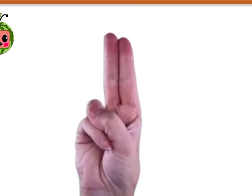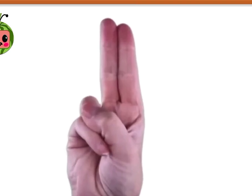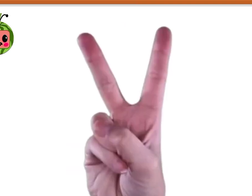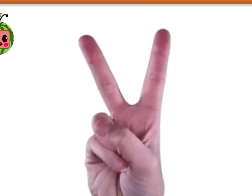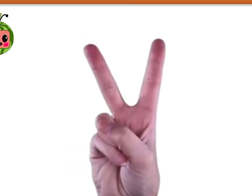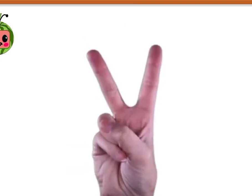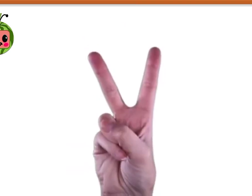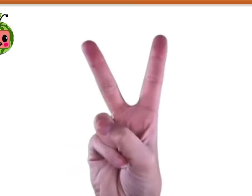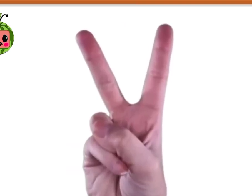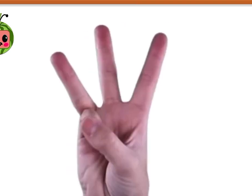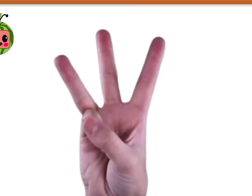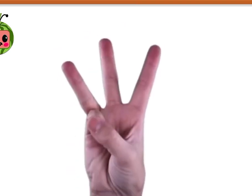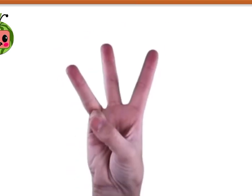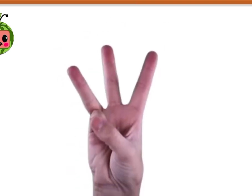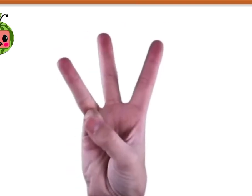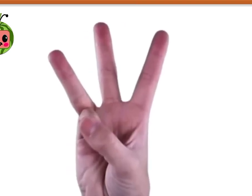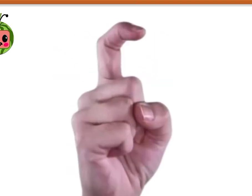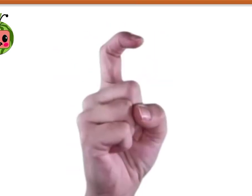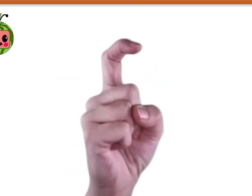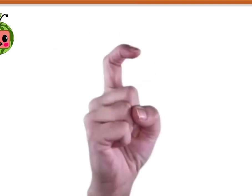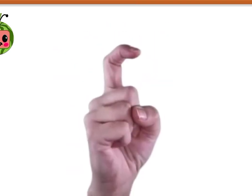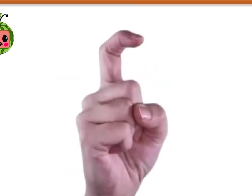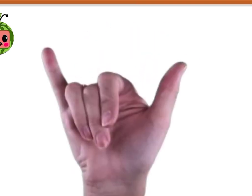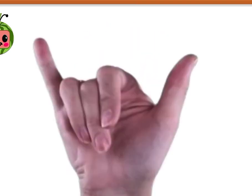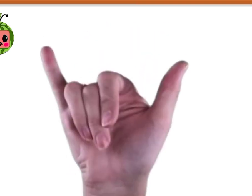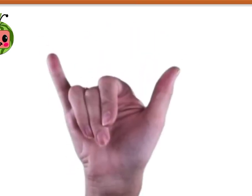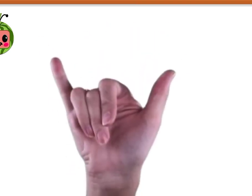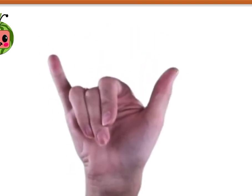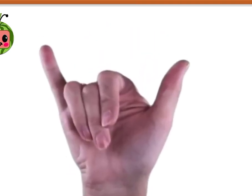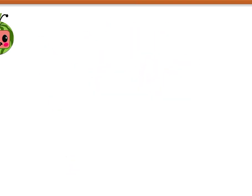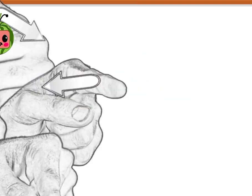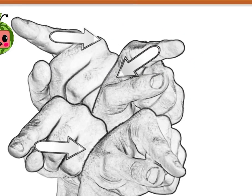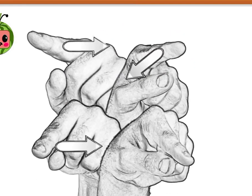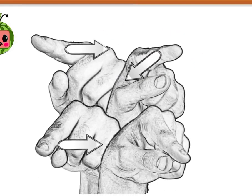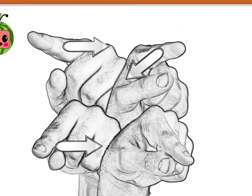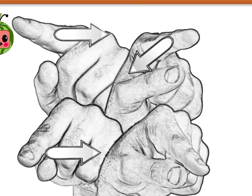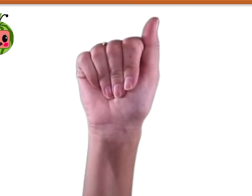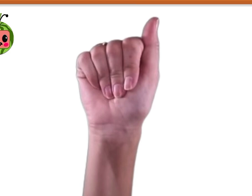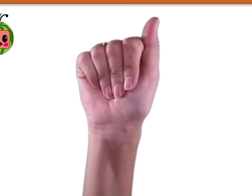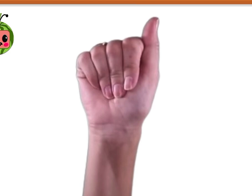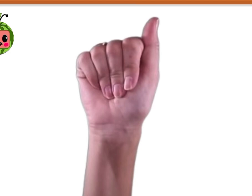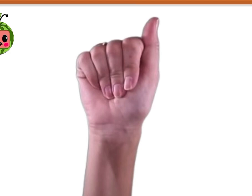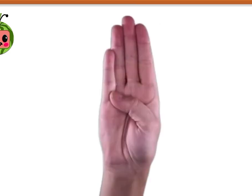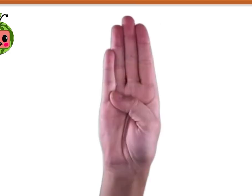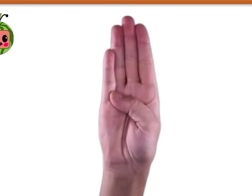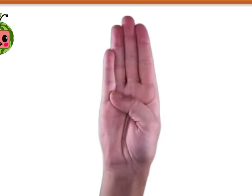V, W, X, Y, and Z. A, B,